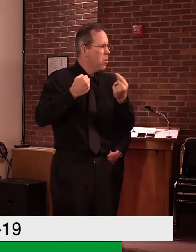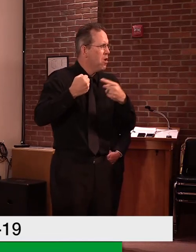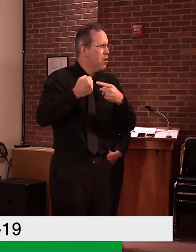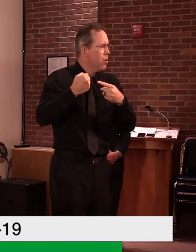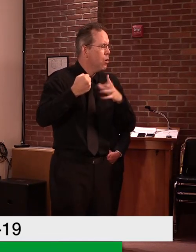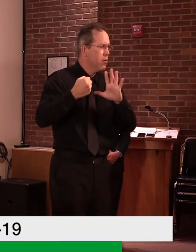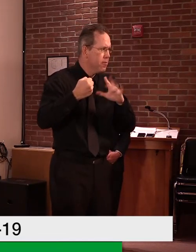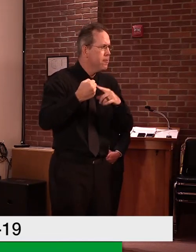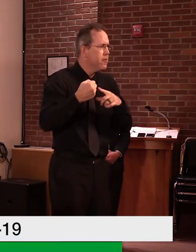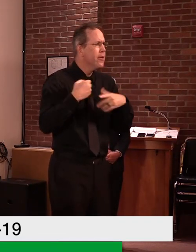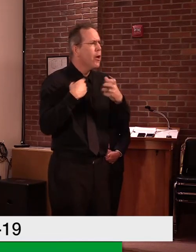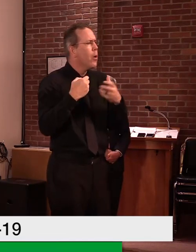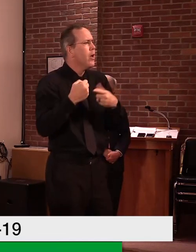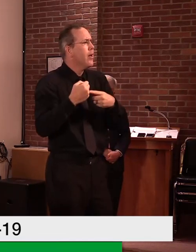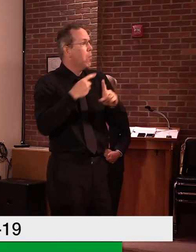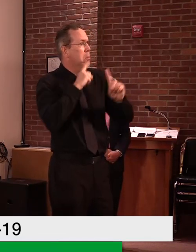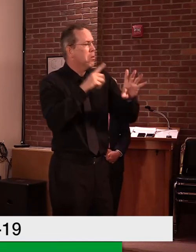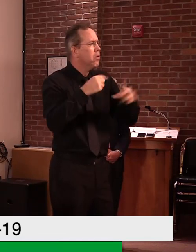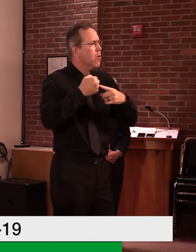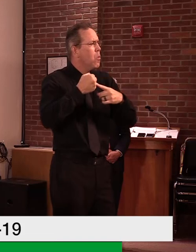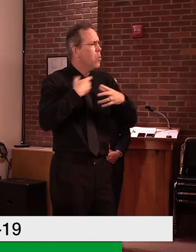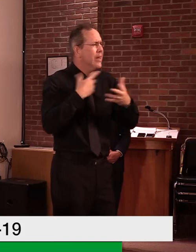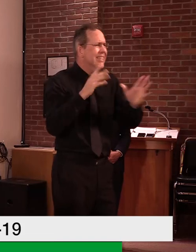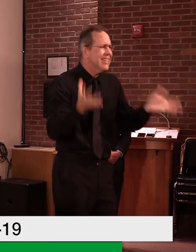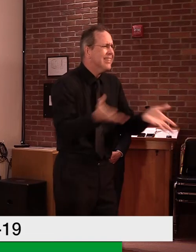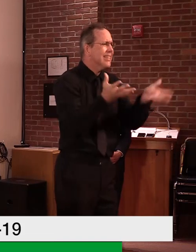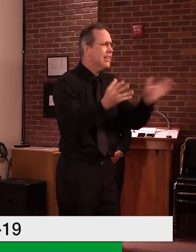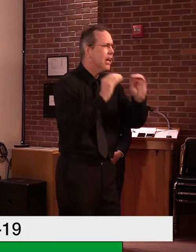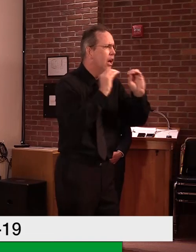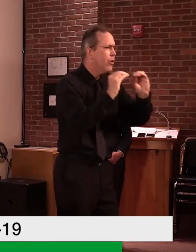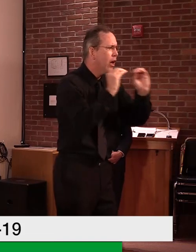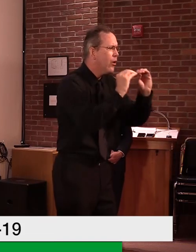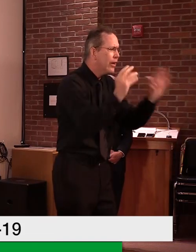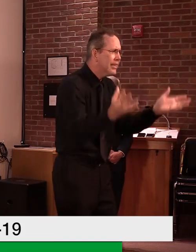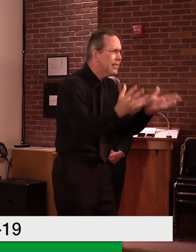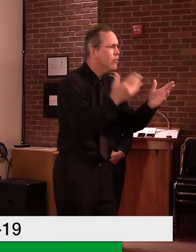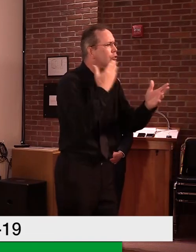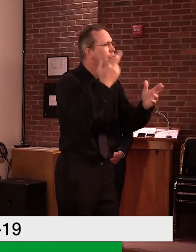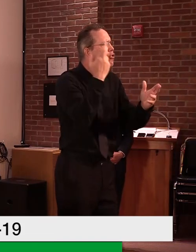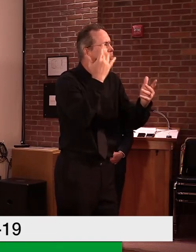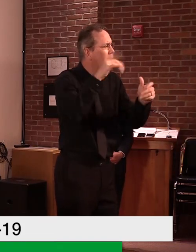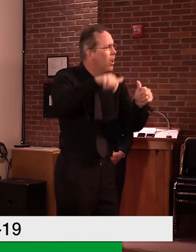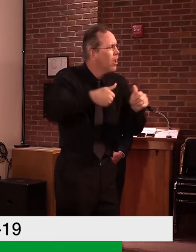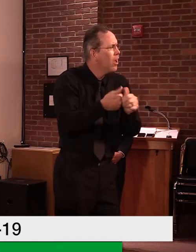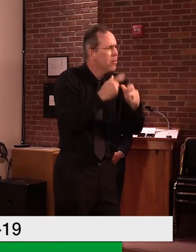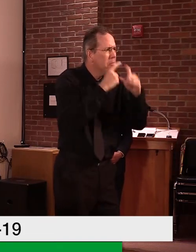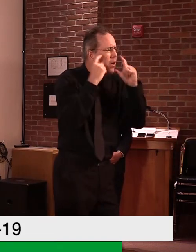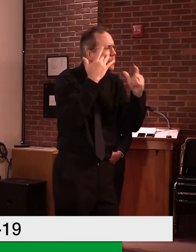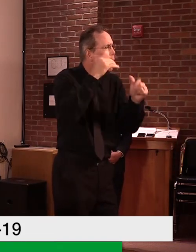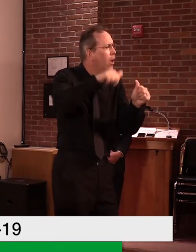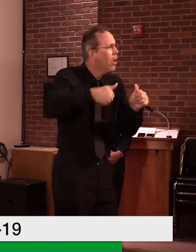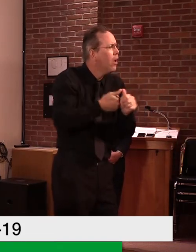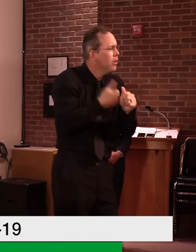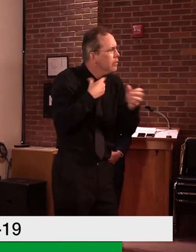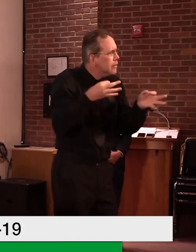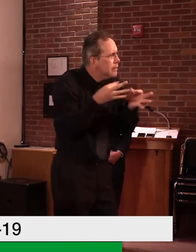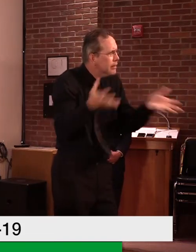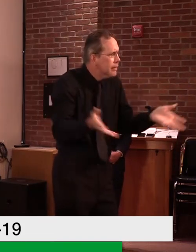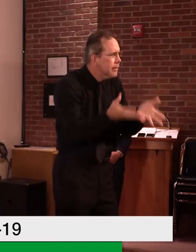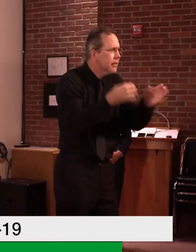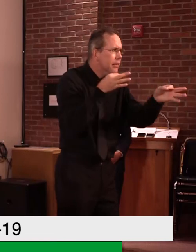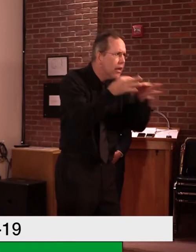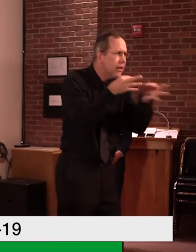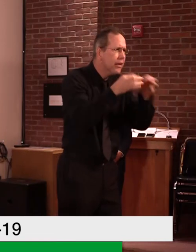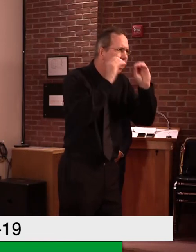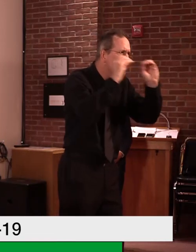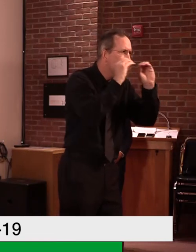education, helping Vermonters understand why they should wear a mask, which is to protect their neighbors and themselves